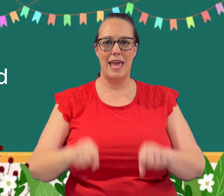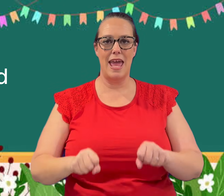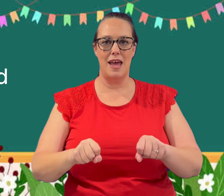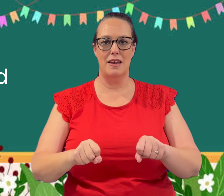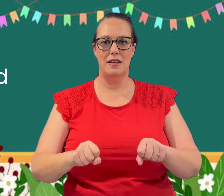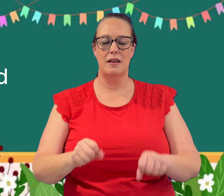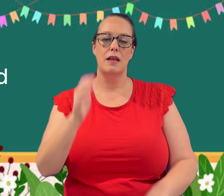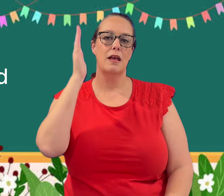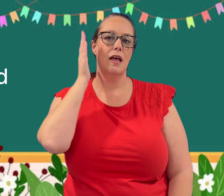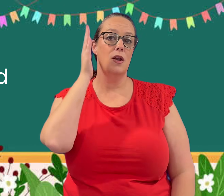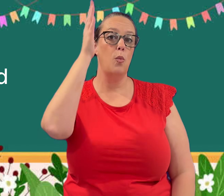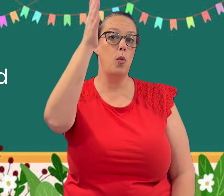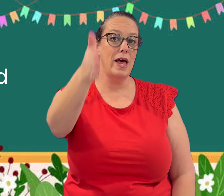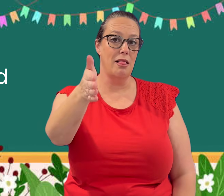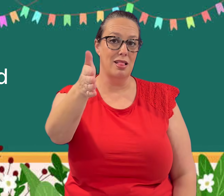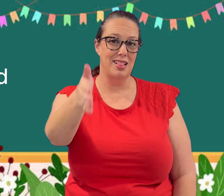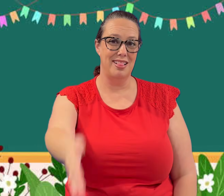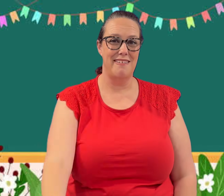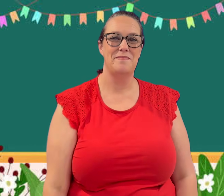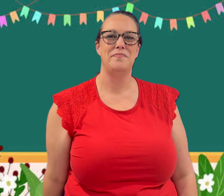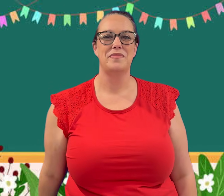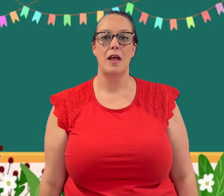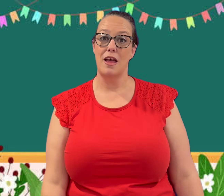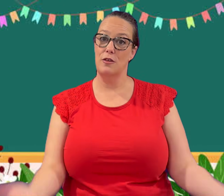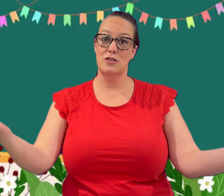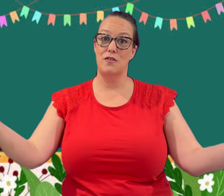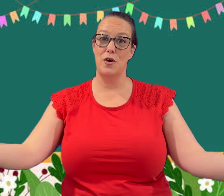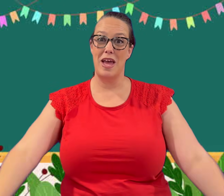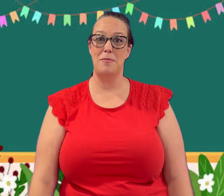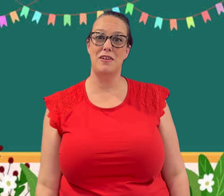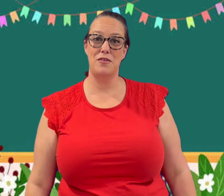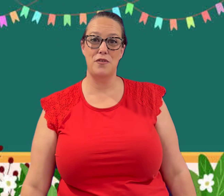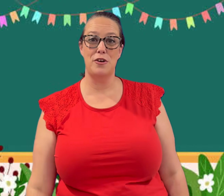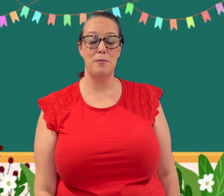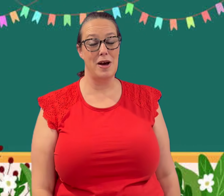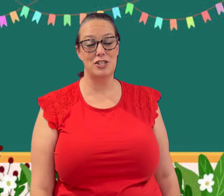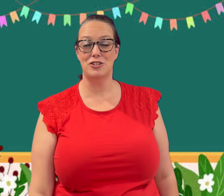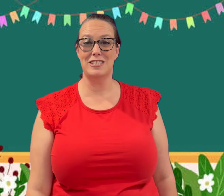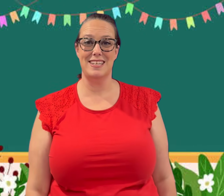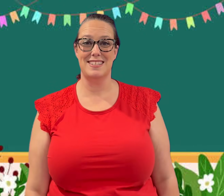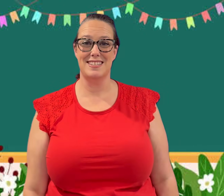can, and will. And those are your vocabulary for Modular 6.